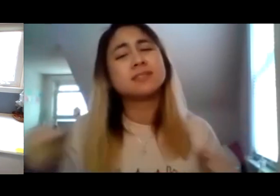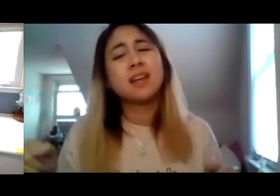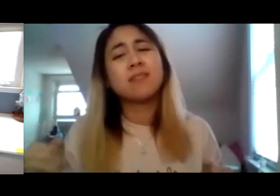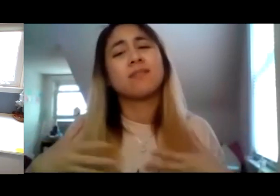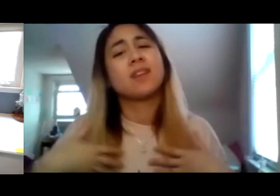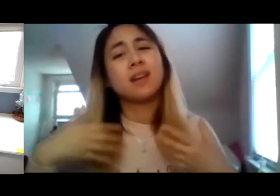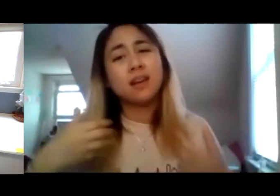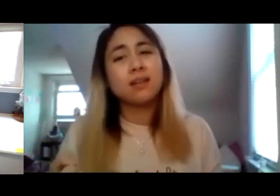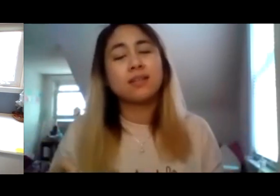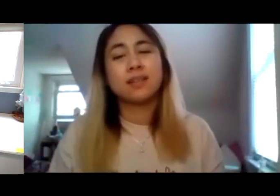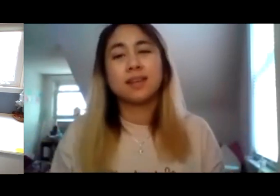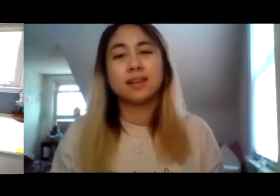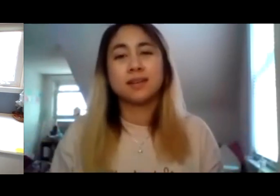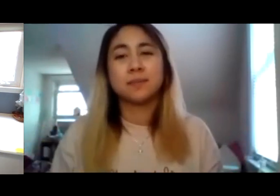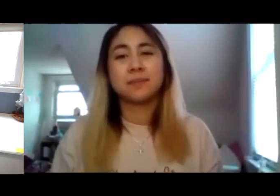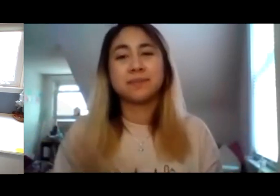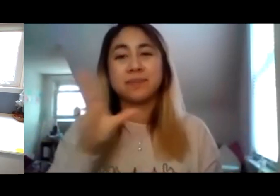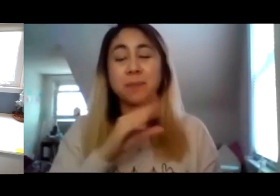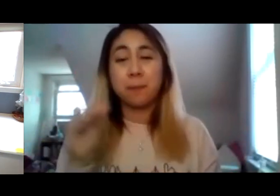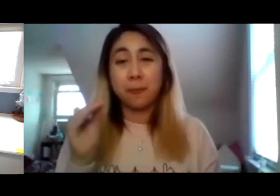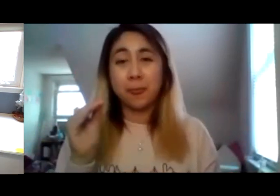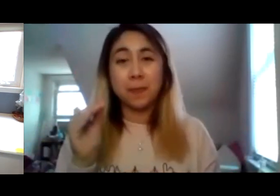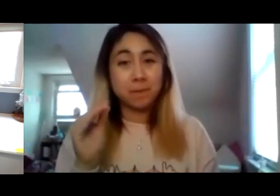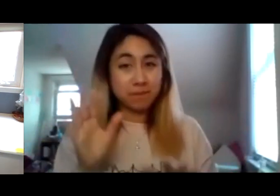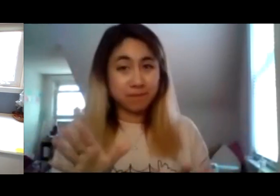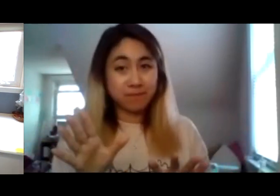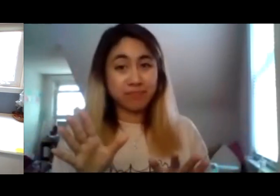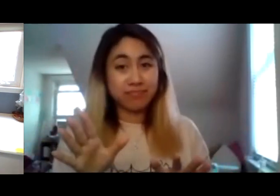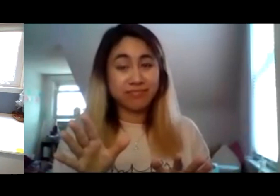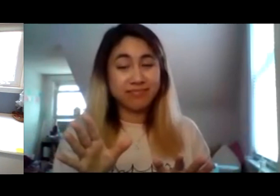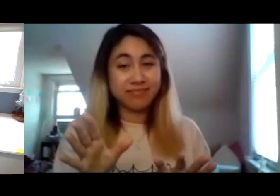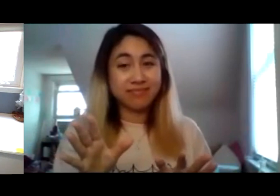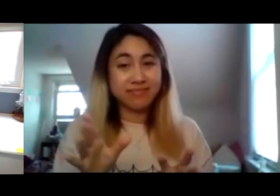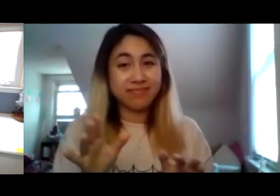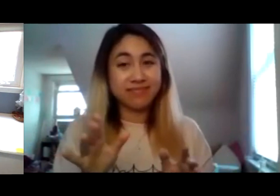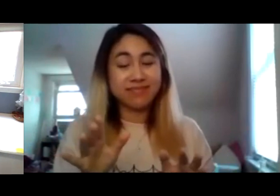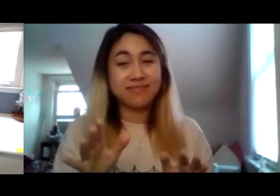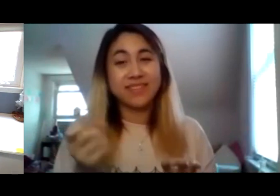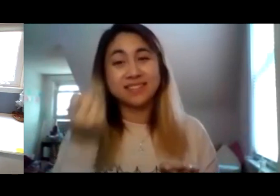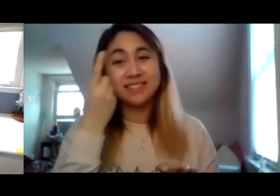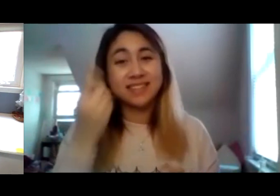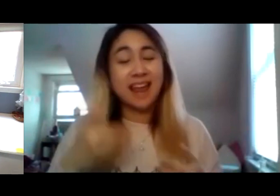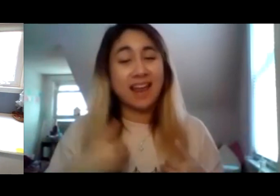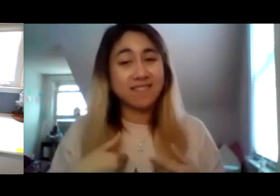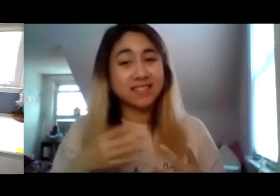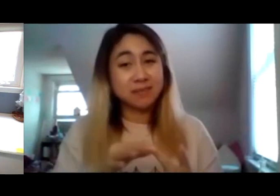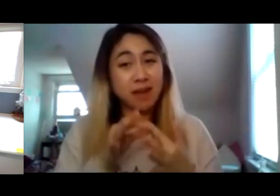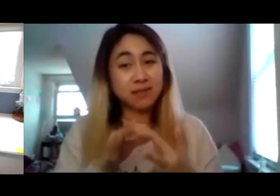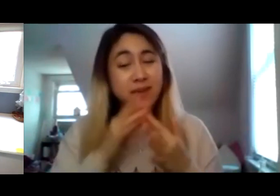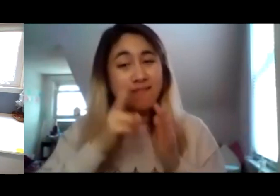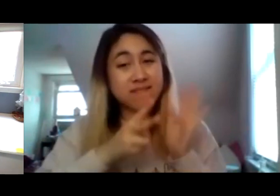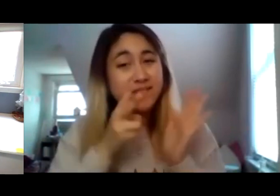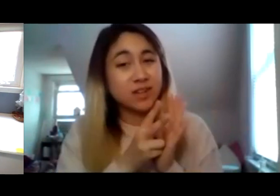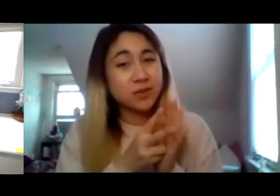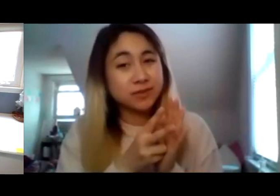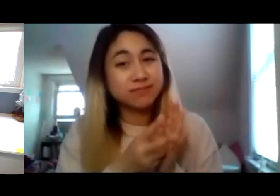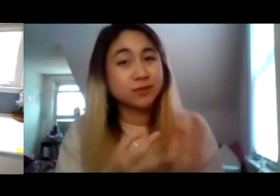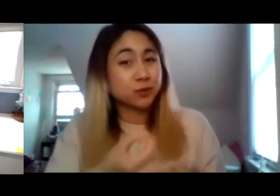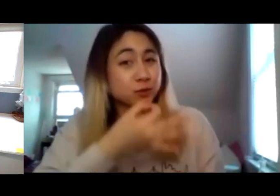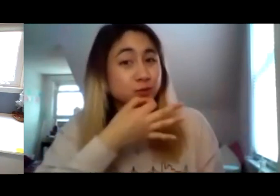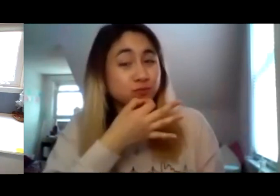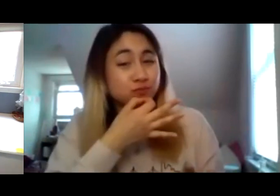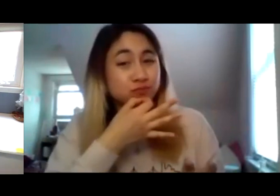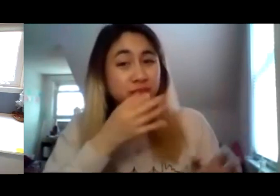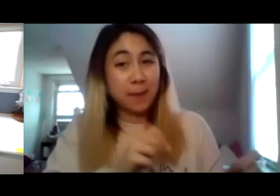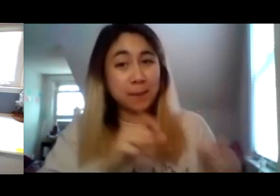healthy, and stay tuned today for some special videos coming very soon. All right, everybody.